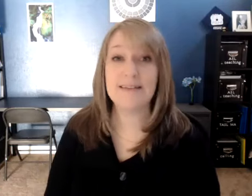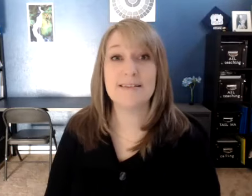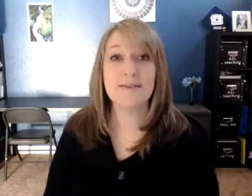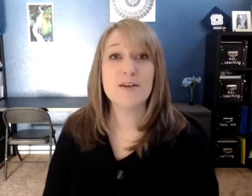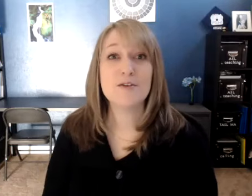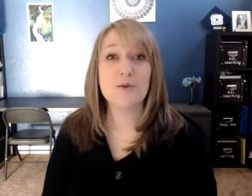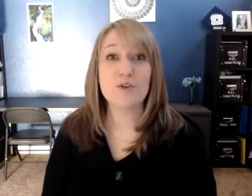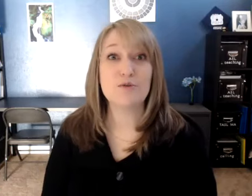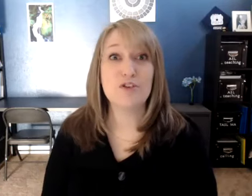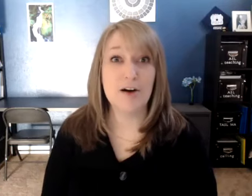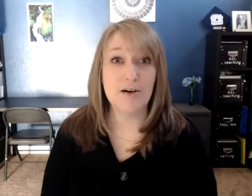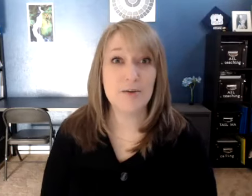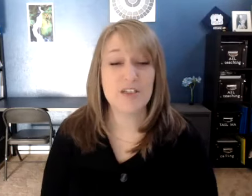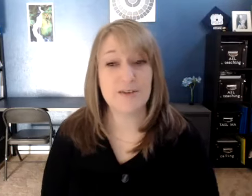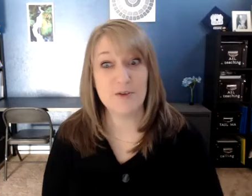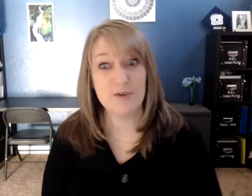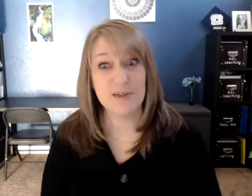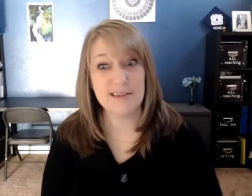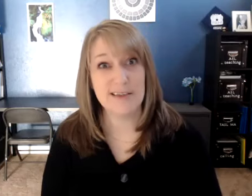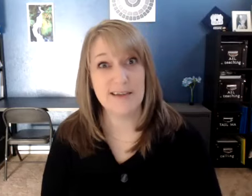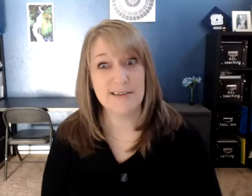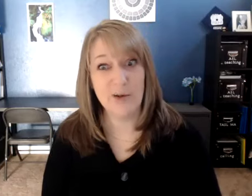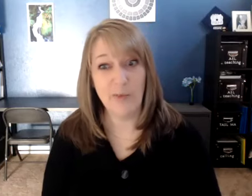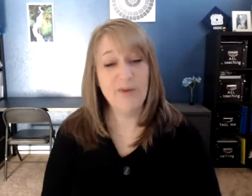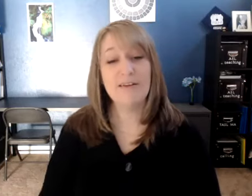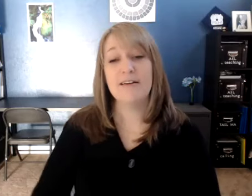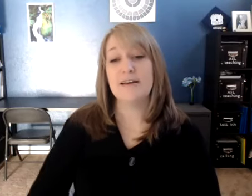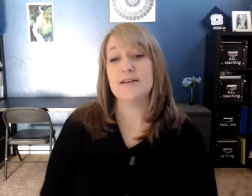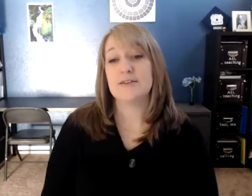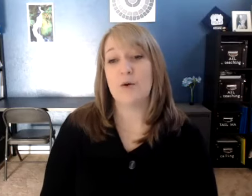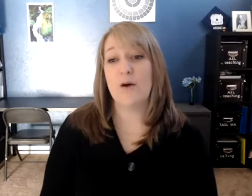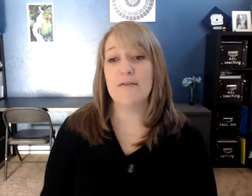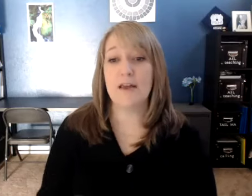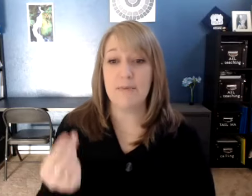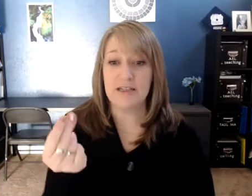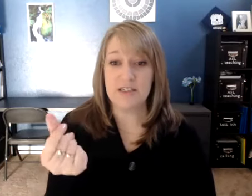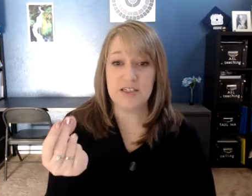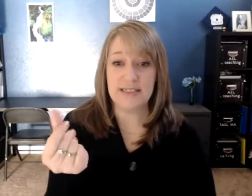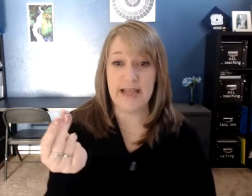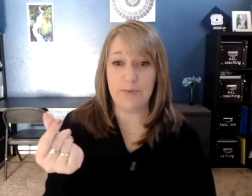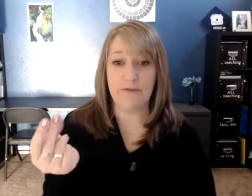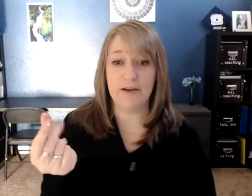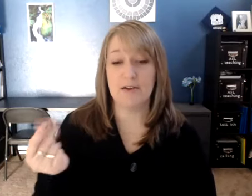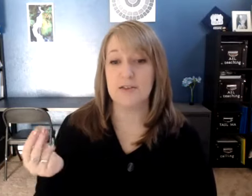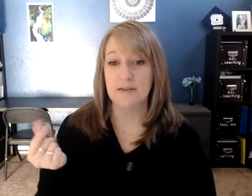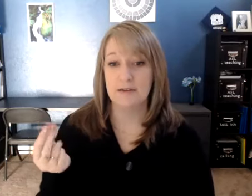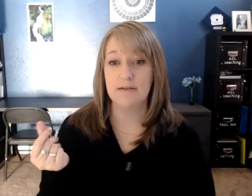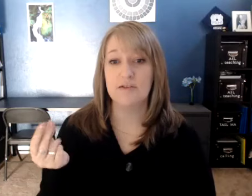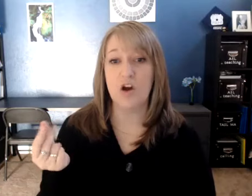pets. So we'll do dog, which has a few different ways to sign it too. So one of them is to just snap your fingers,